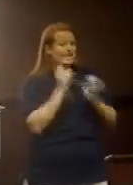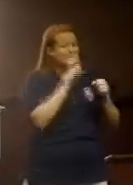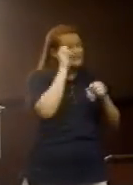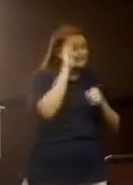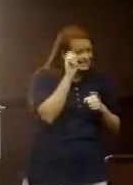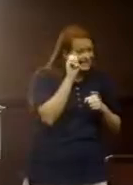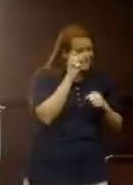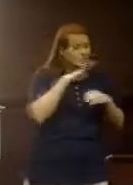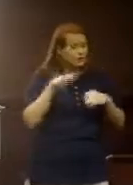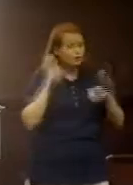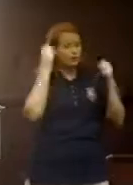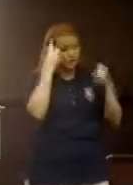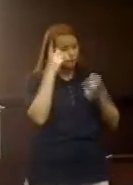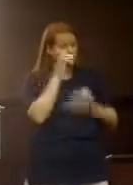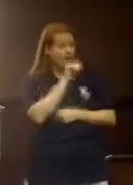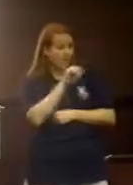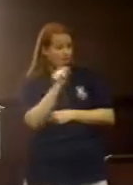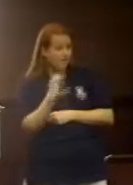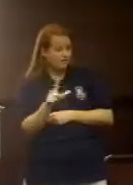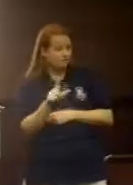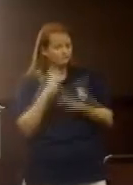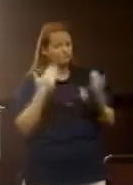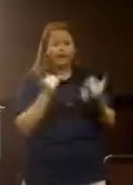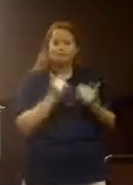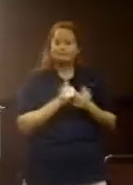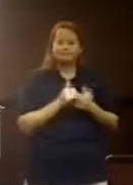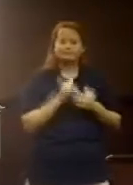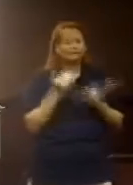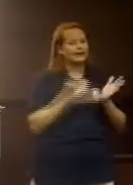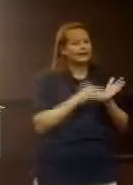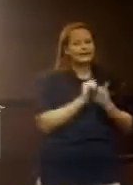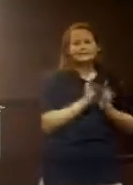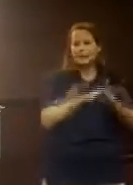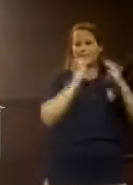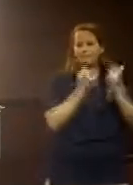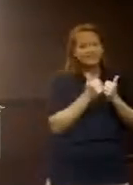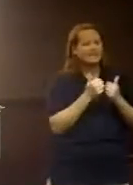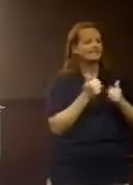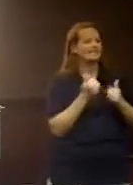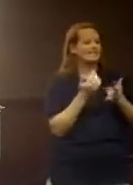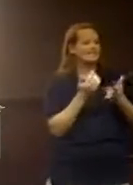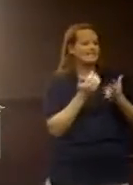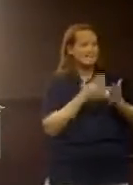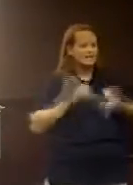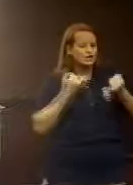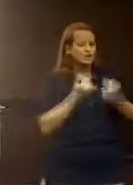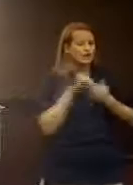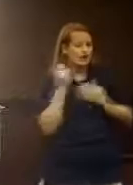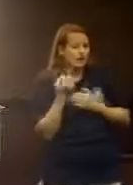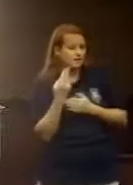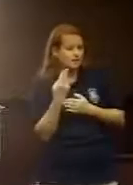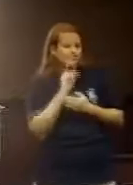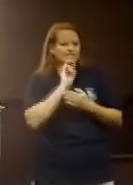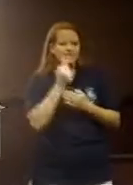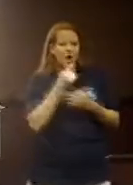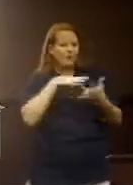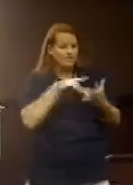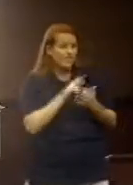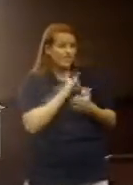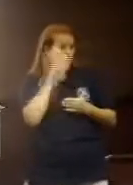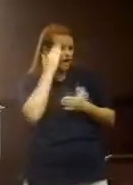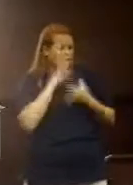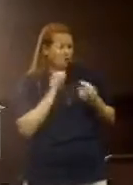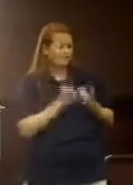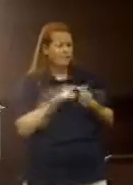Children Understand ASL? Now again, this is one of the biggest issues that comes up. This is the only study that I know of where people